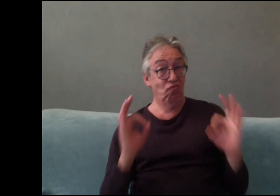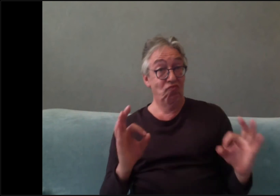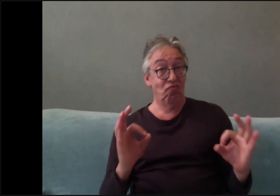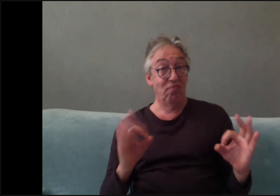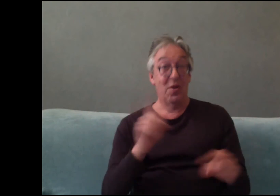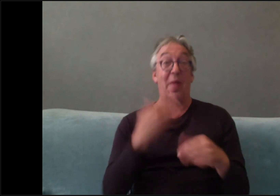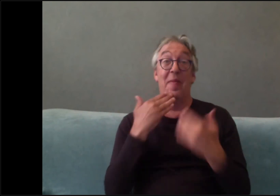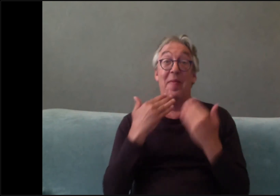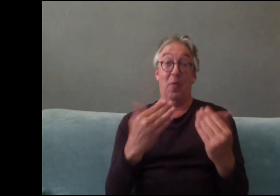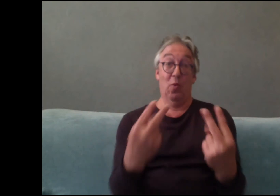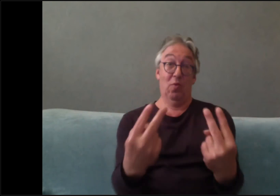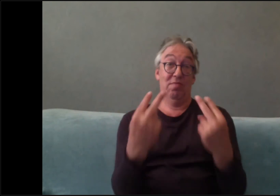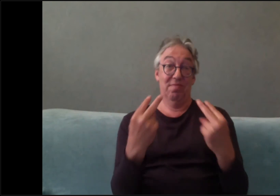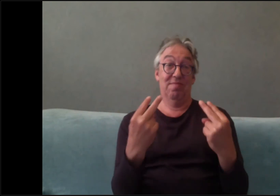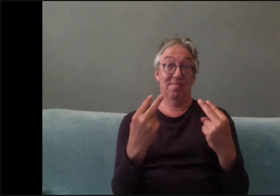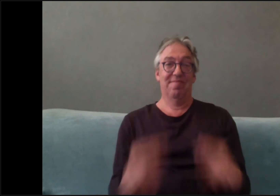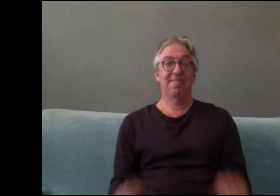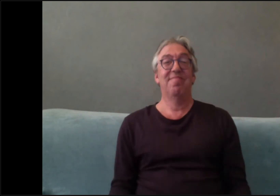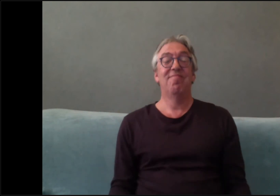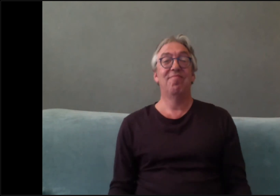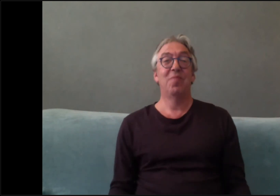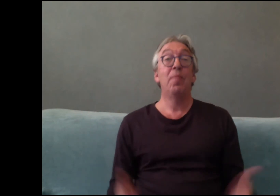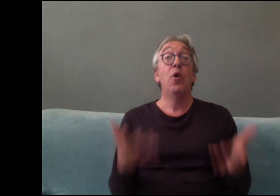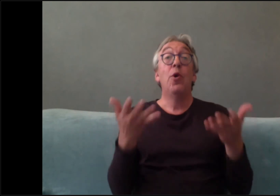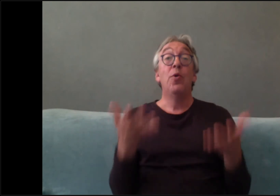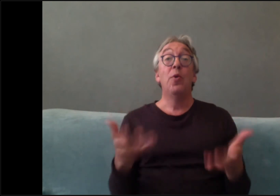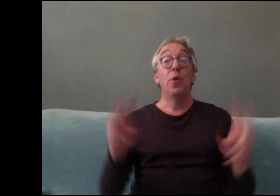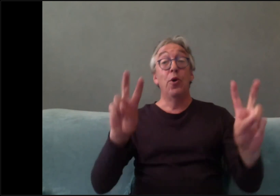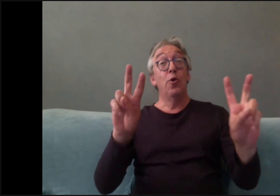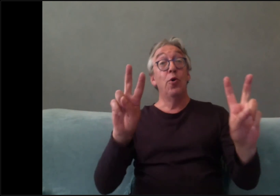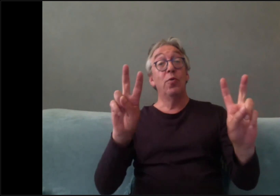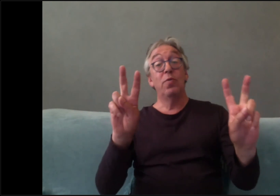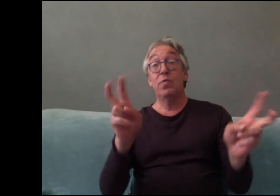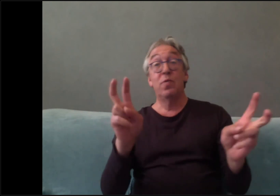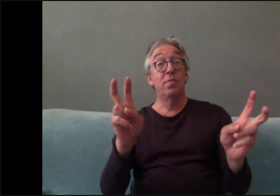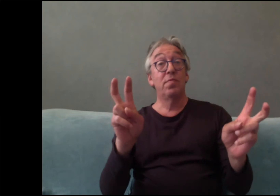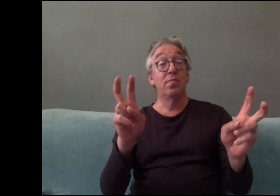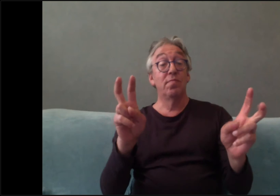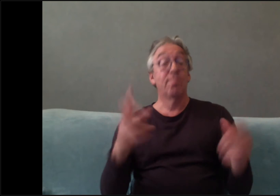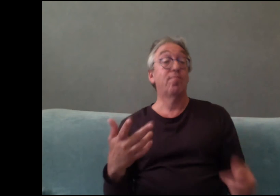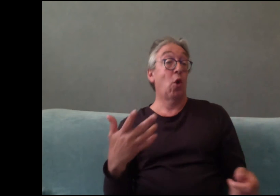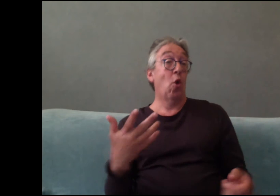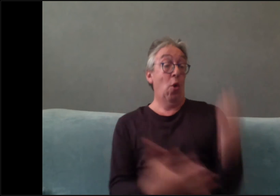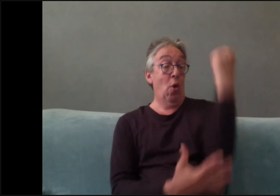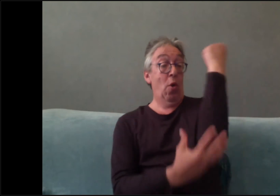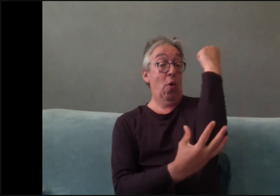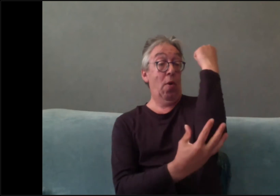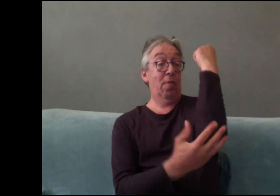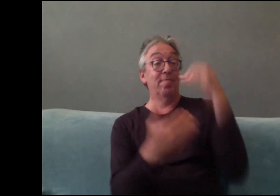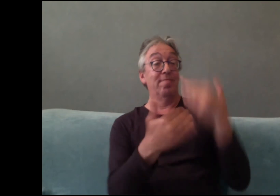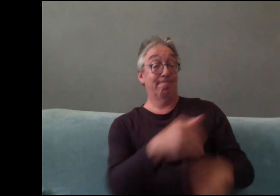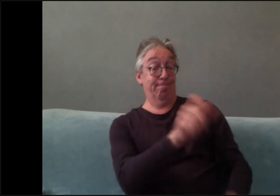Today we will be talking about the issue of poverty and social exclusion of persons with disabilities.